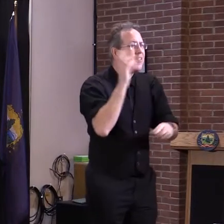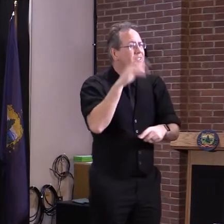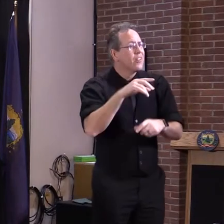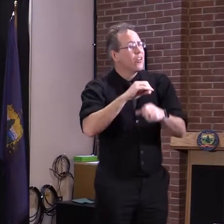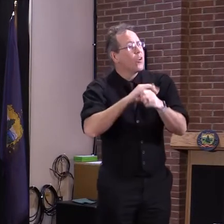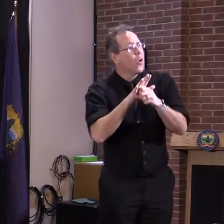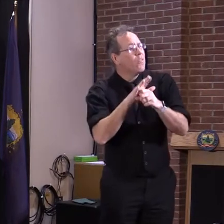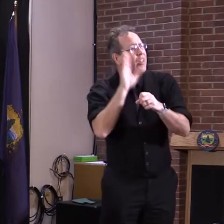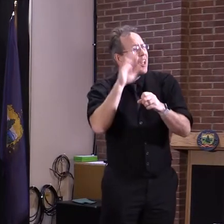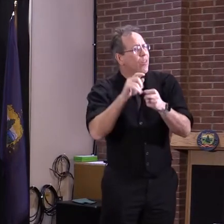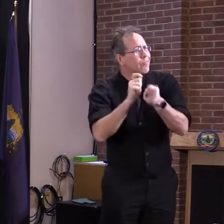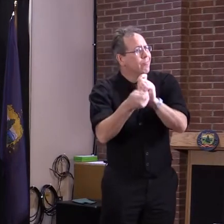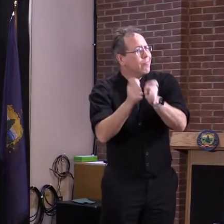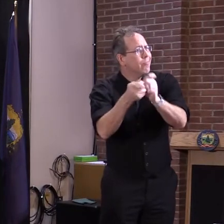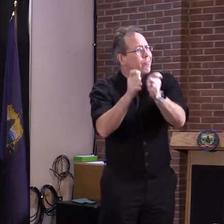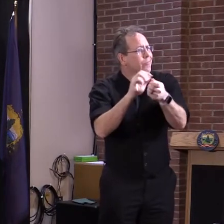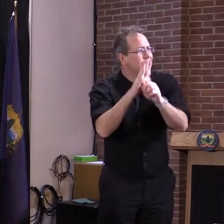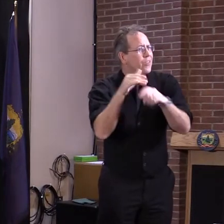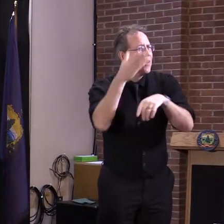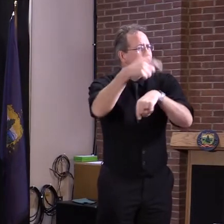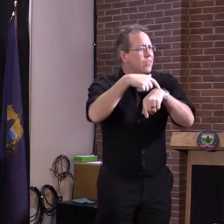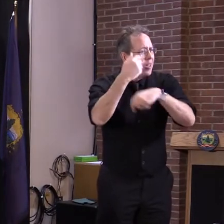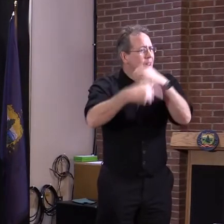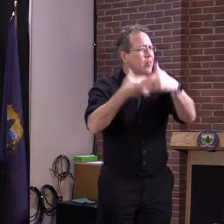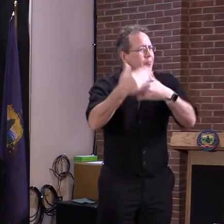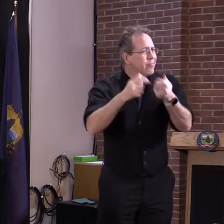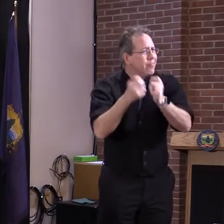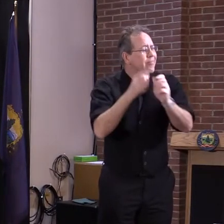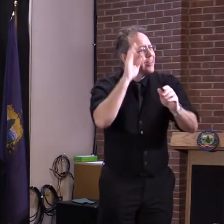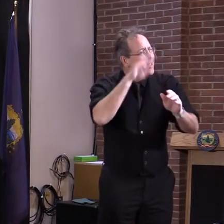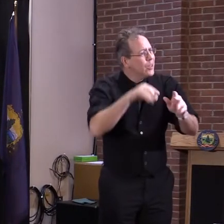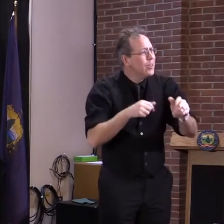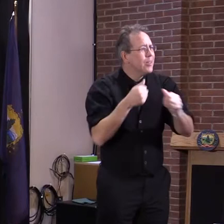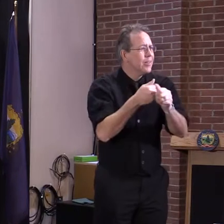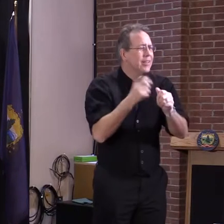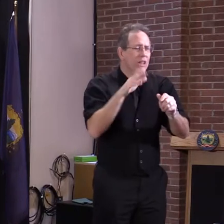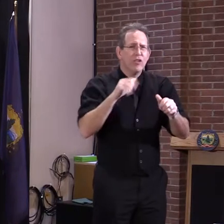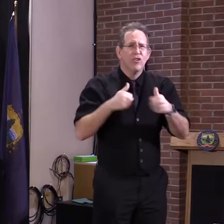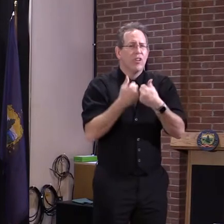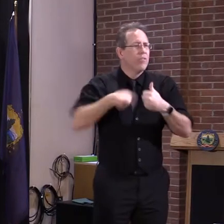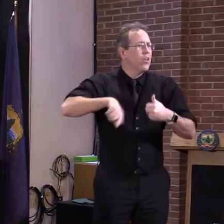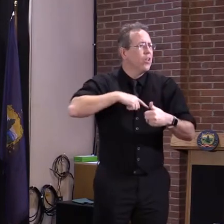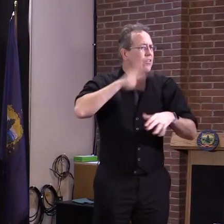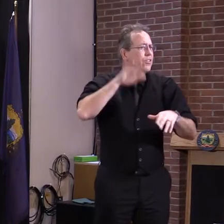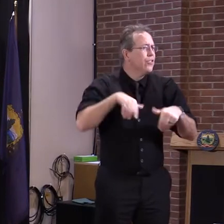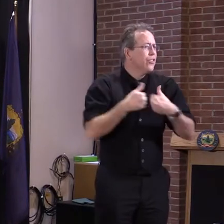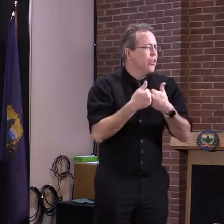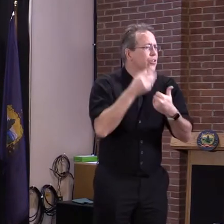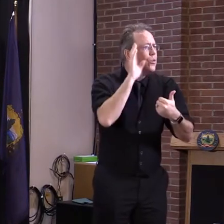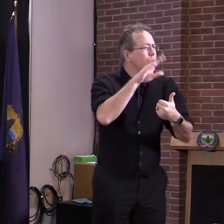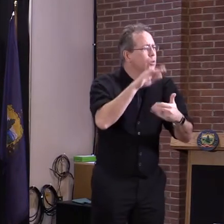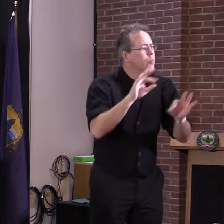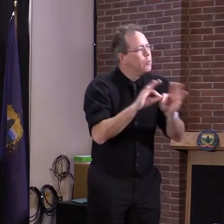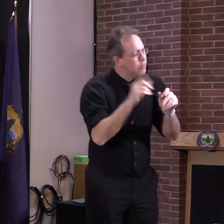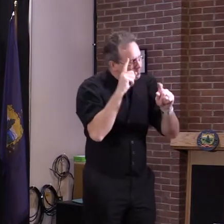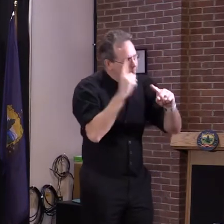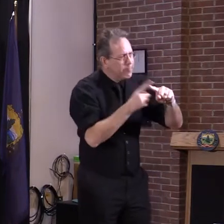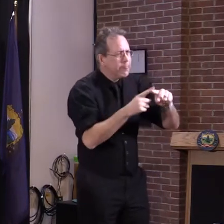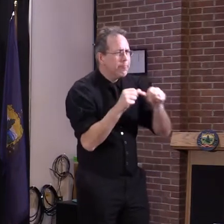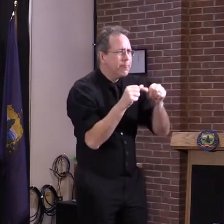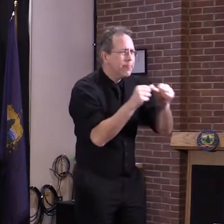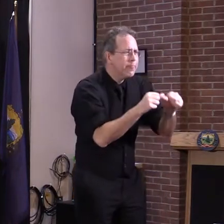cyclical basis, and those variants will continue to challenge the operations of our schools. But the educational risks are going to